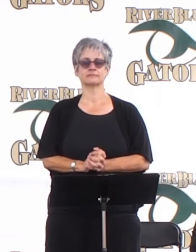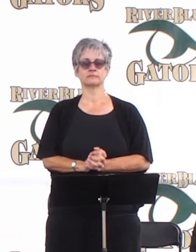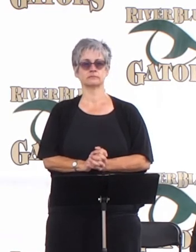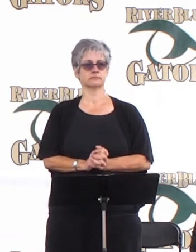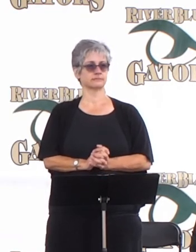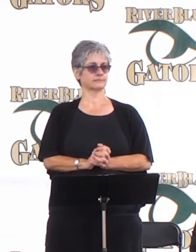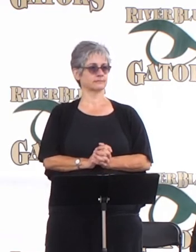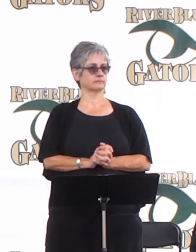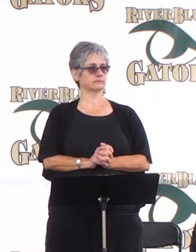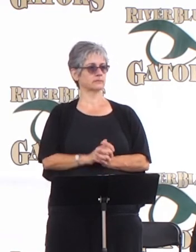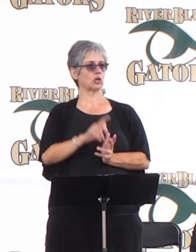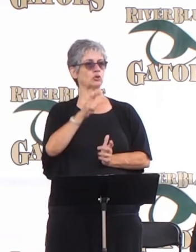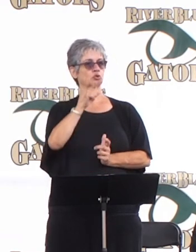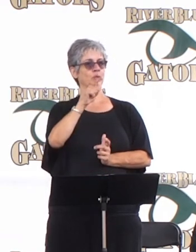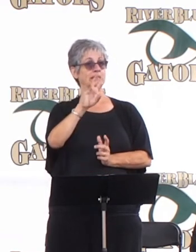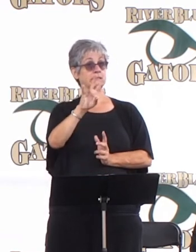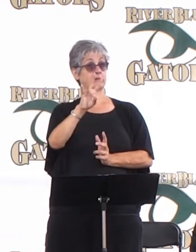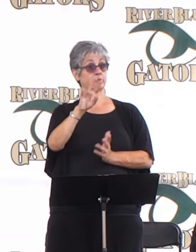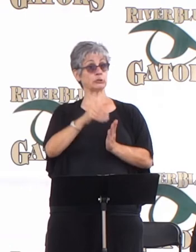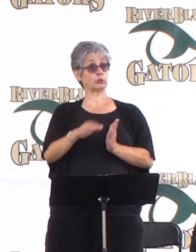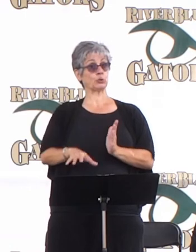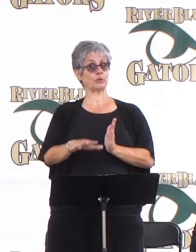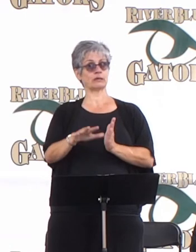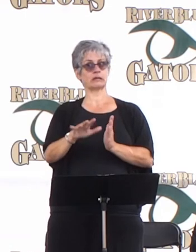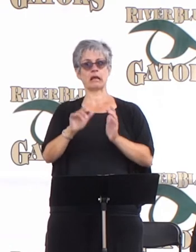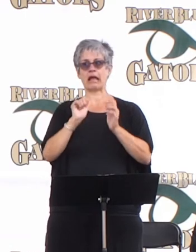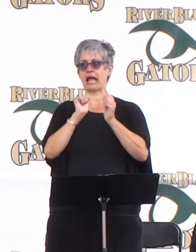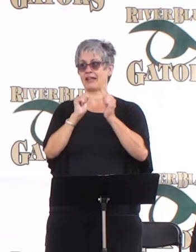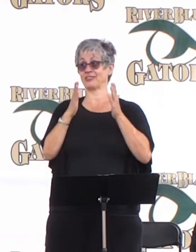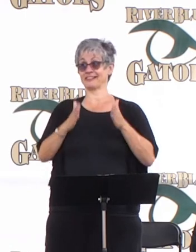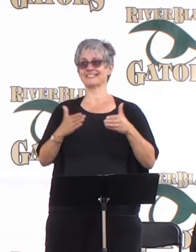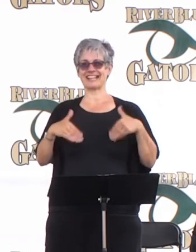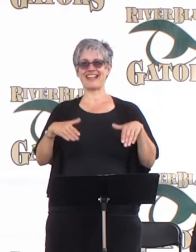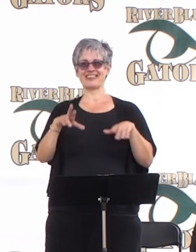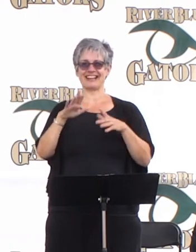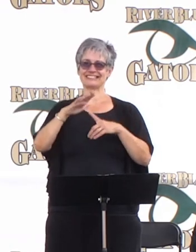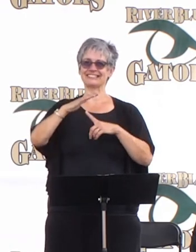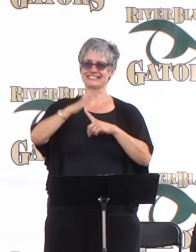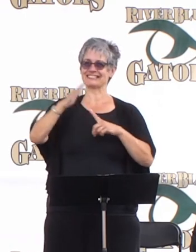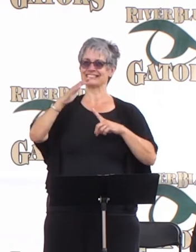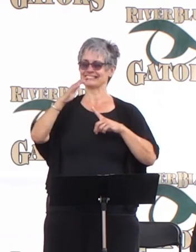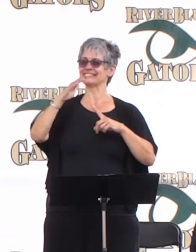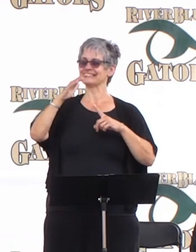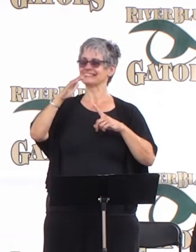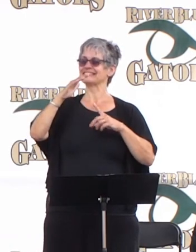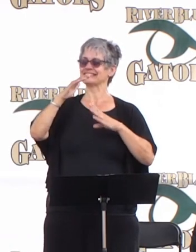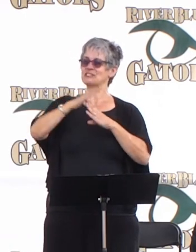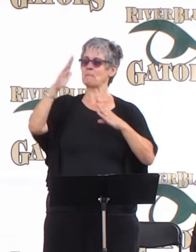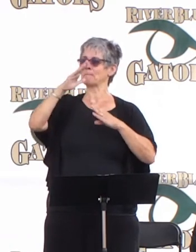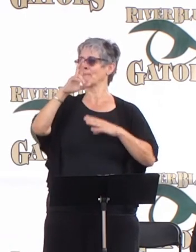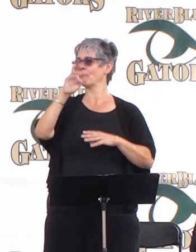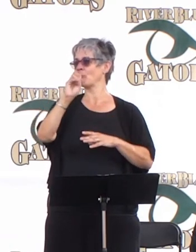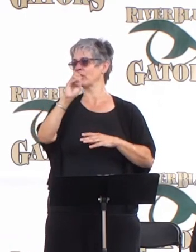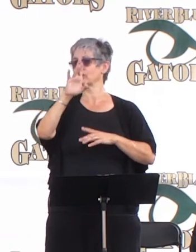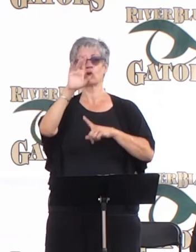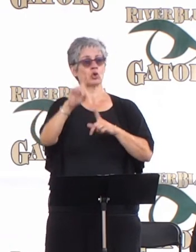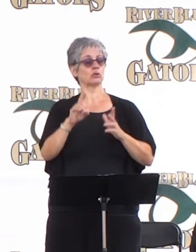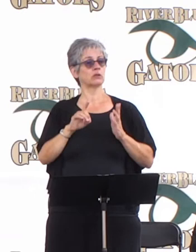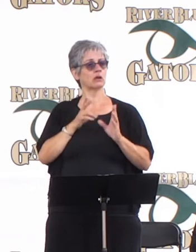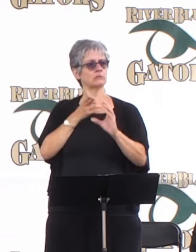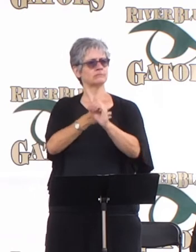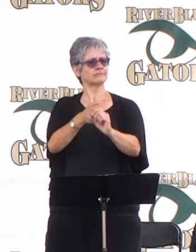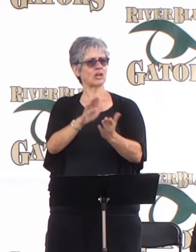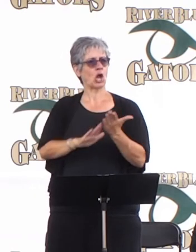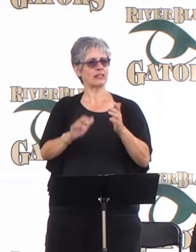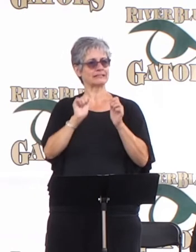There are 27 student athletes, which is a record, by the way, who have signed national letters of intent to participate in college athletic